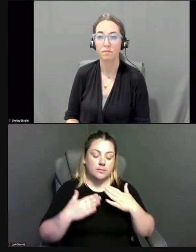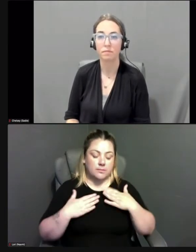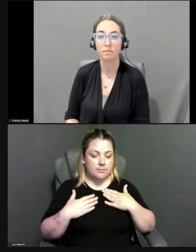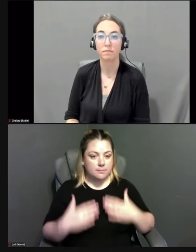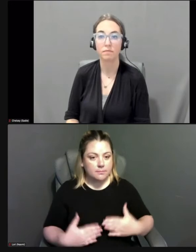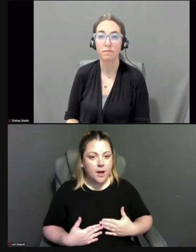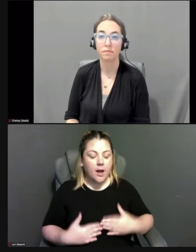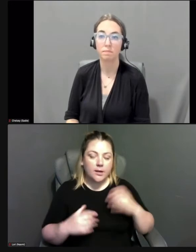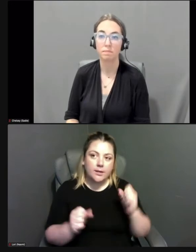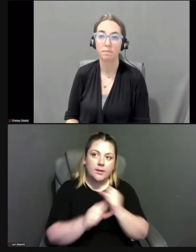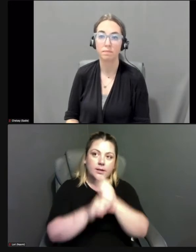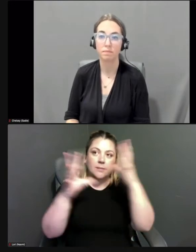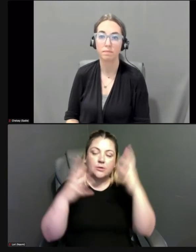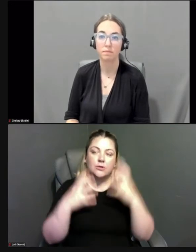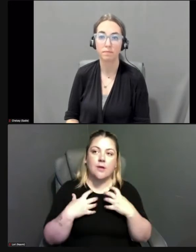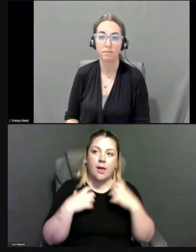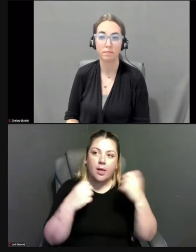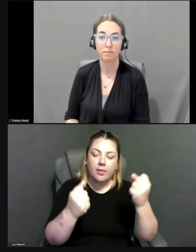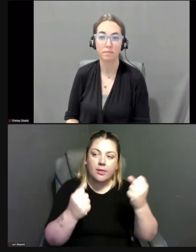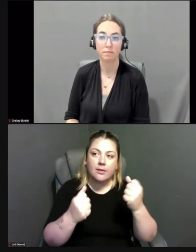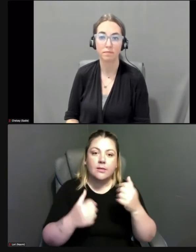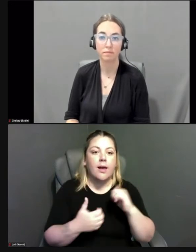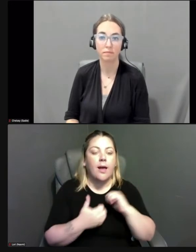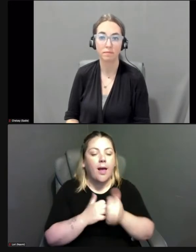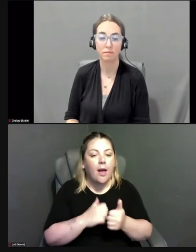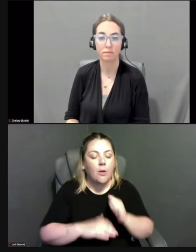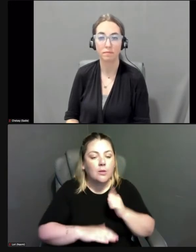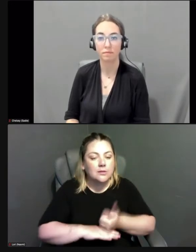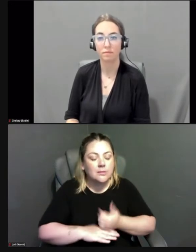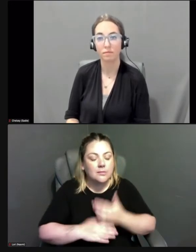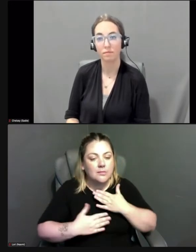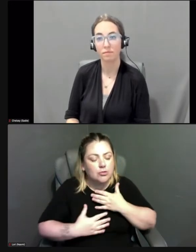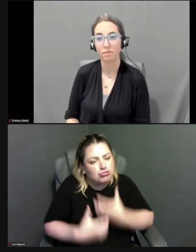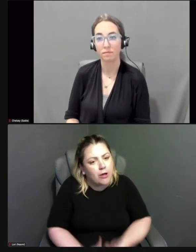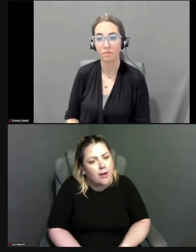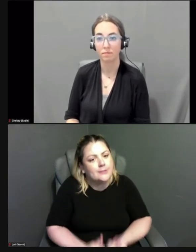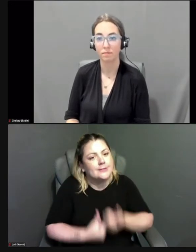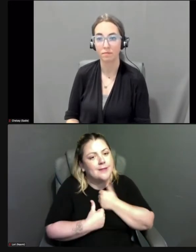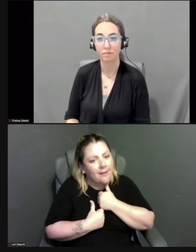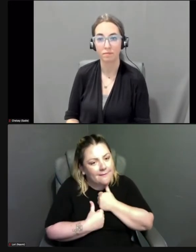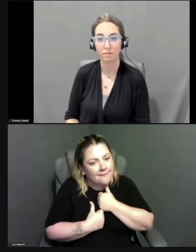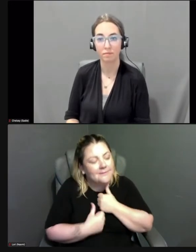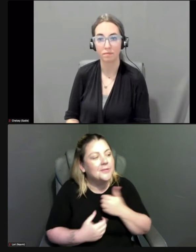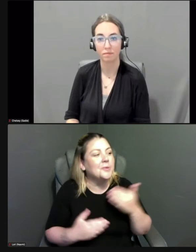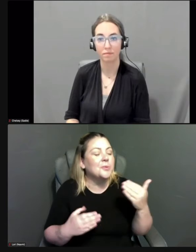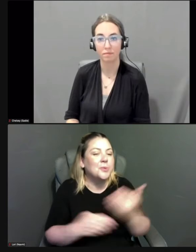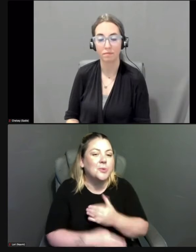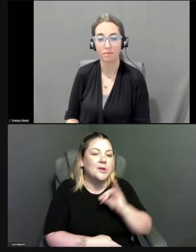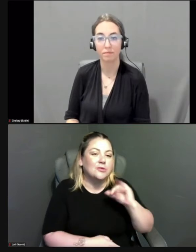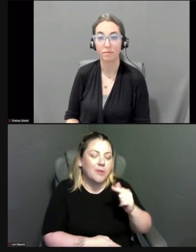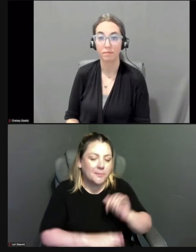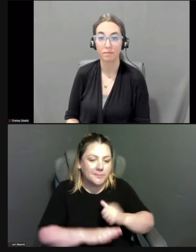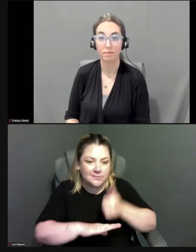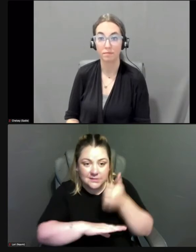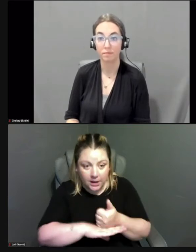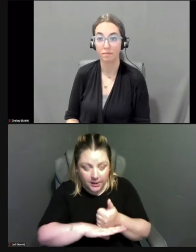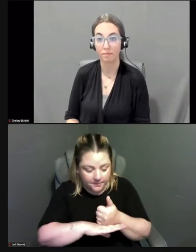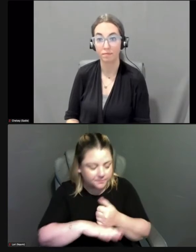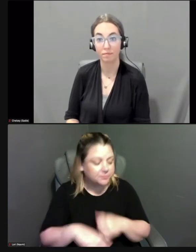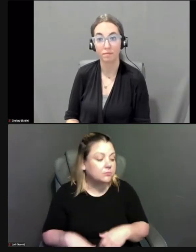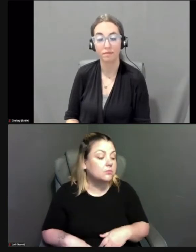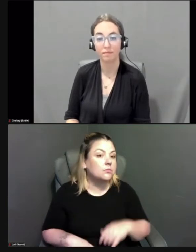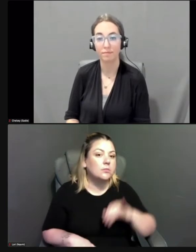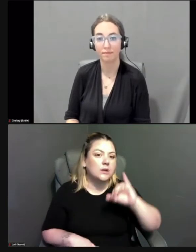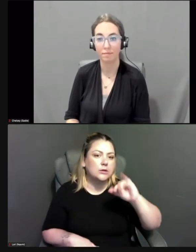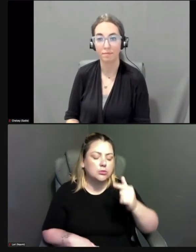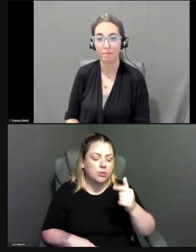Like I was like, okay, we're going to work on the mindset. And I started an Instagram, and somehow through Instagram, I came